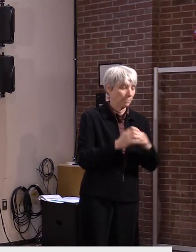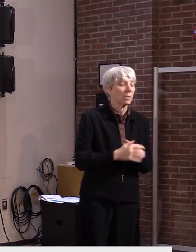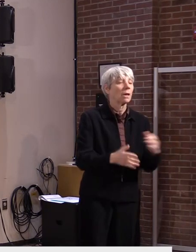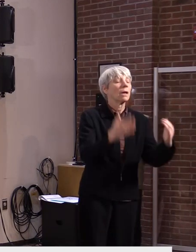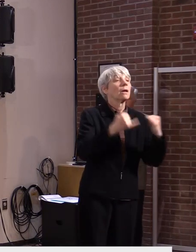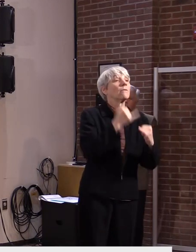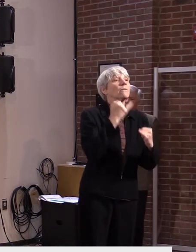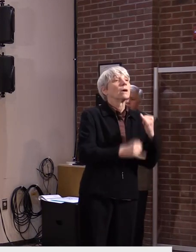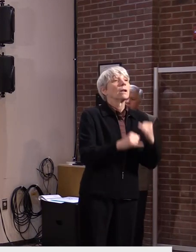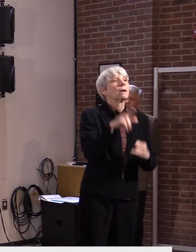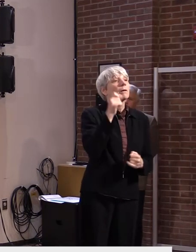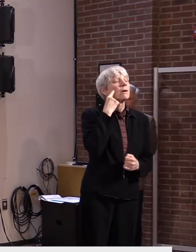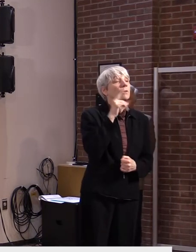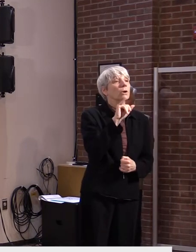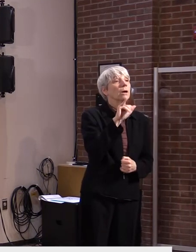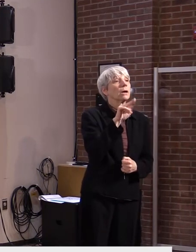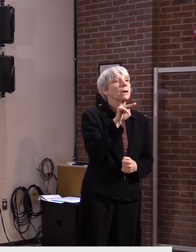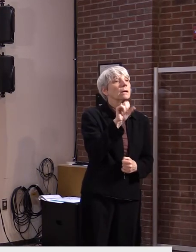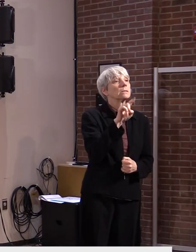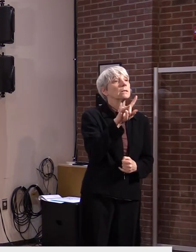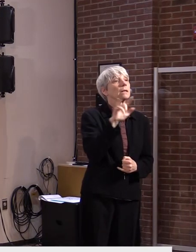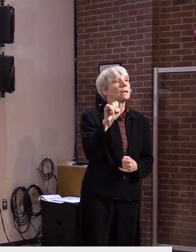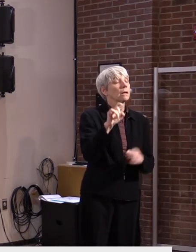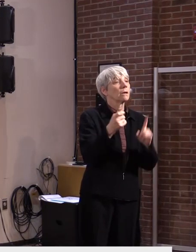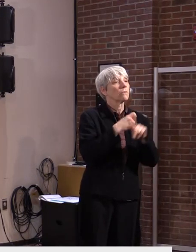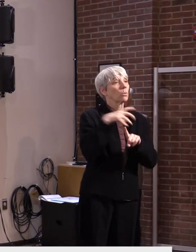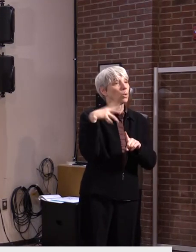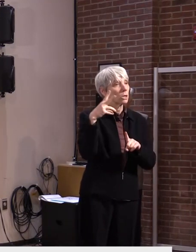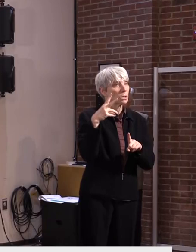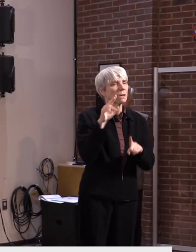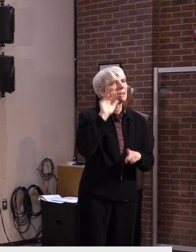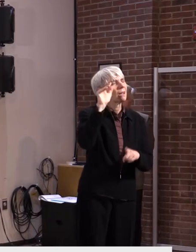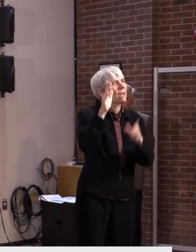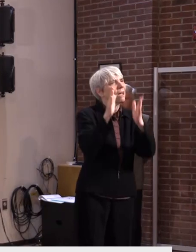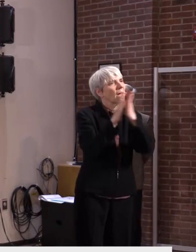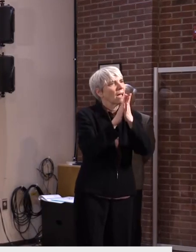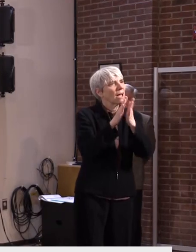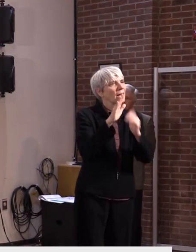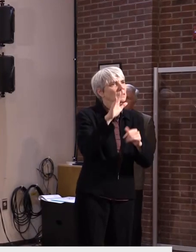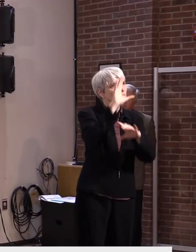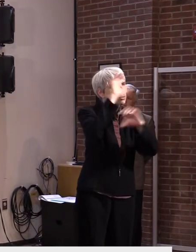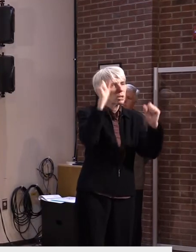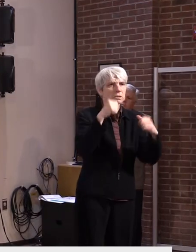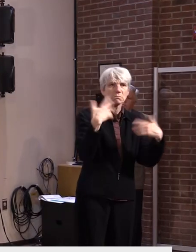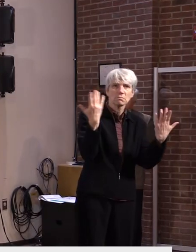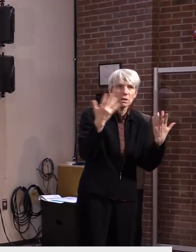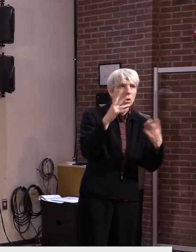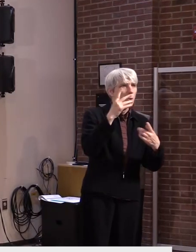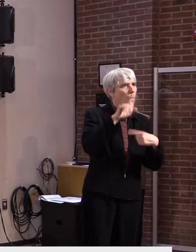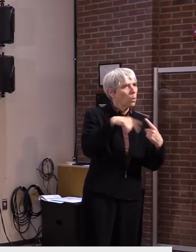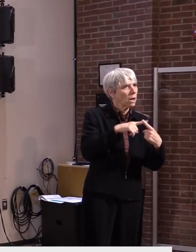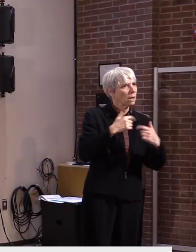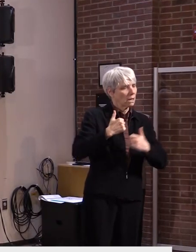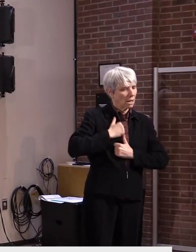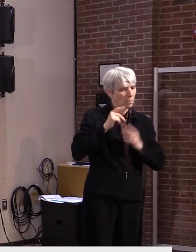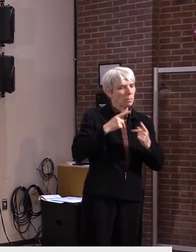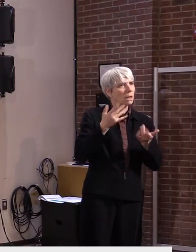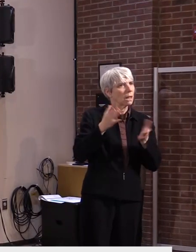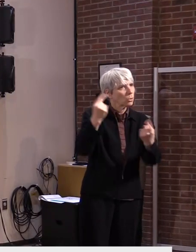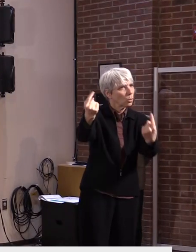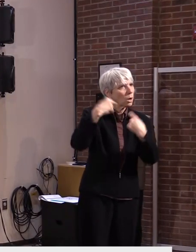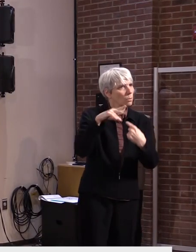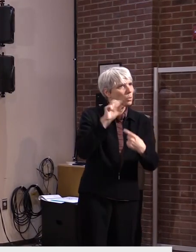Inslee from Washington asked about allowing Canadians to travel into the U.S. Simple